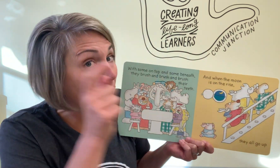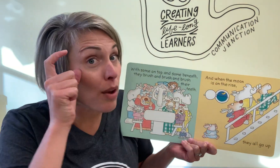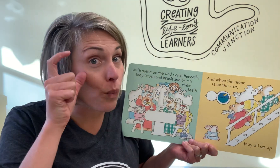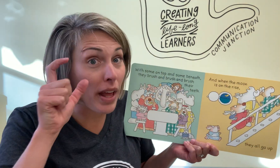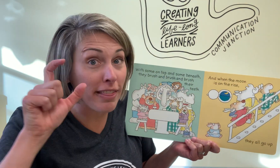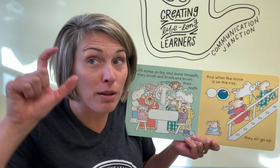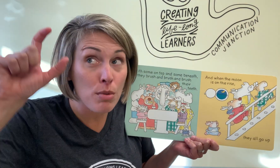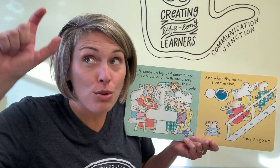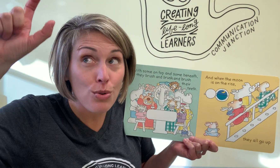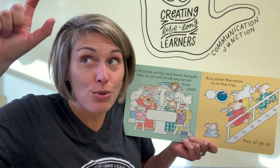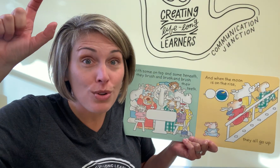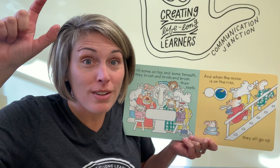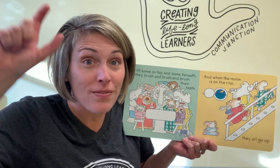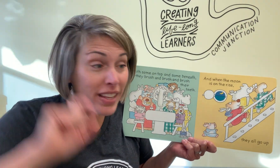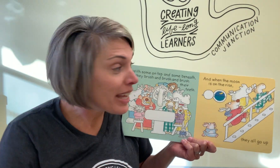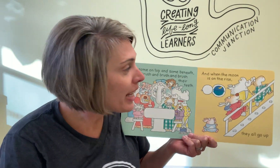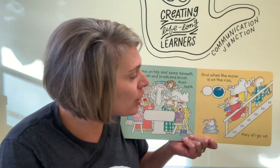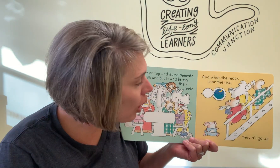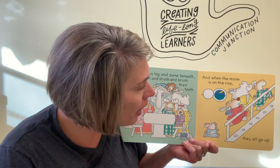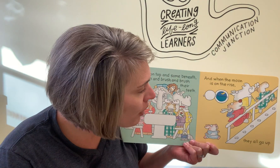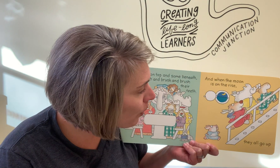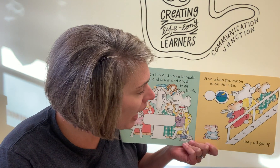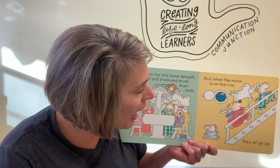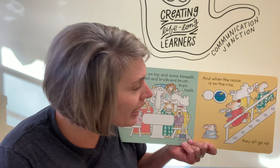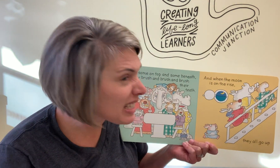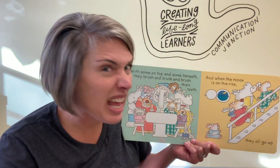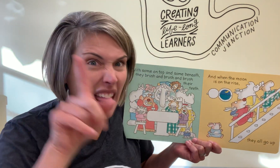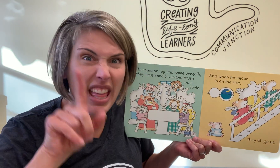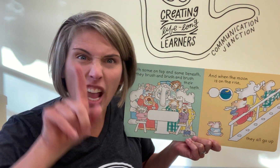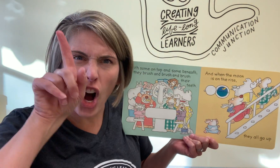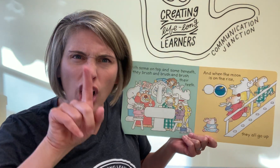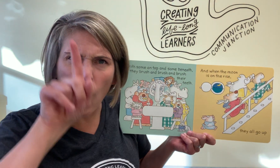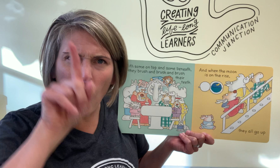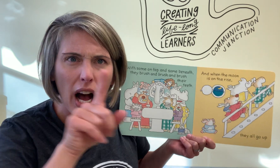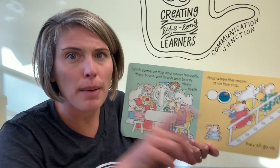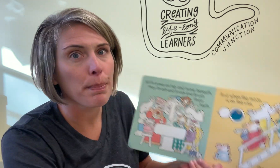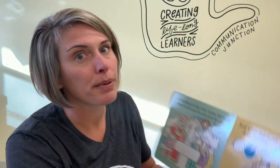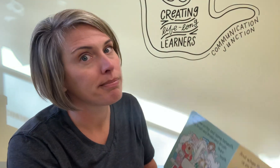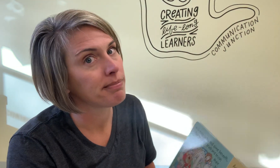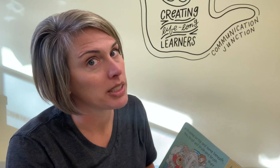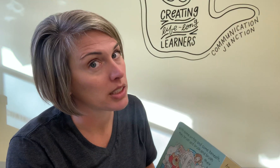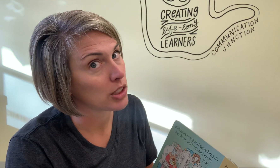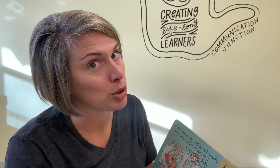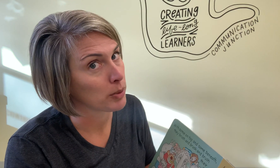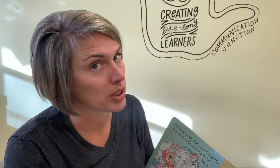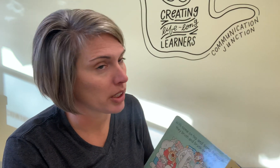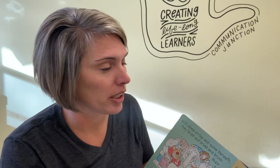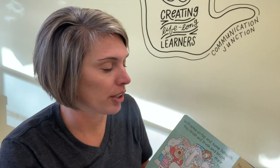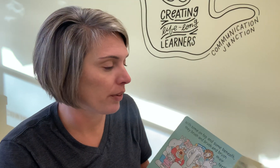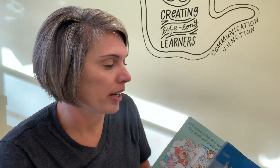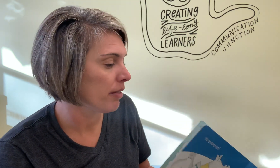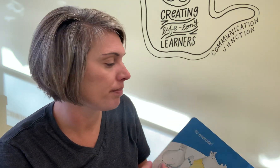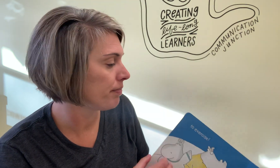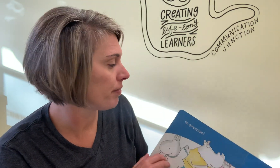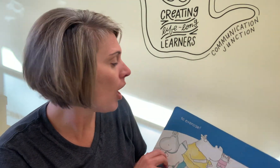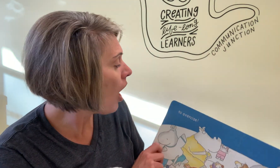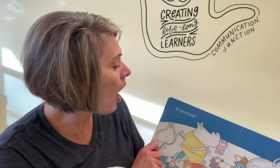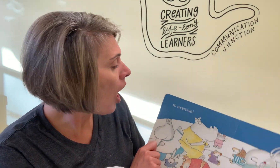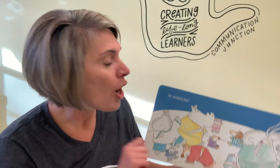And when the moon is on the rise, they all go up. This is super silly. Are you ready?